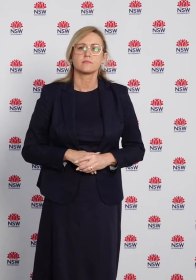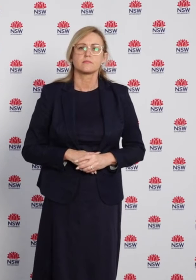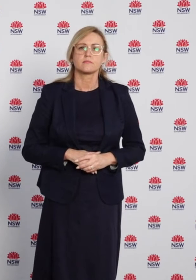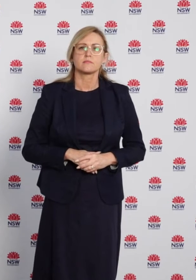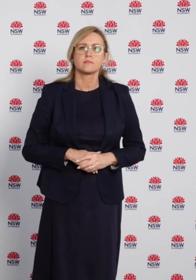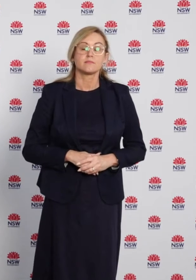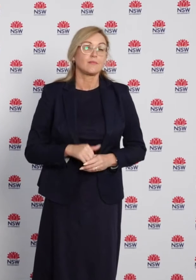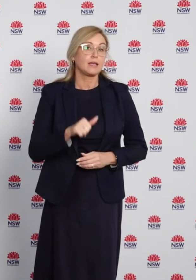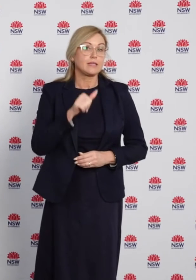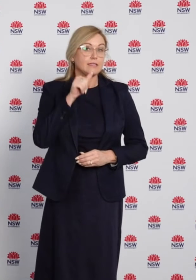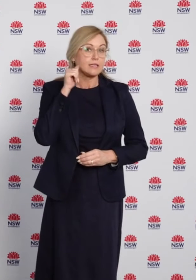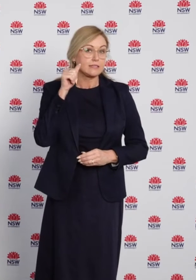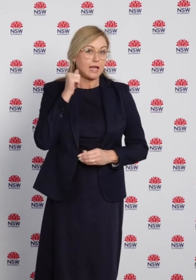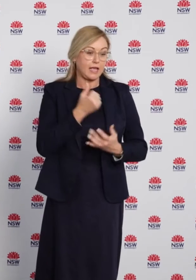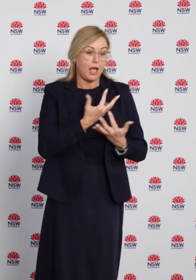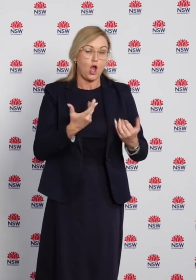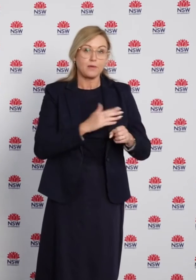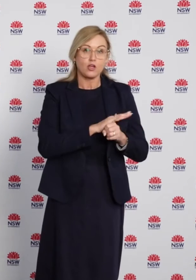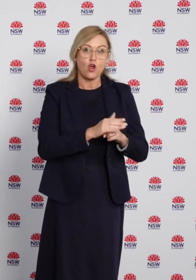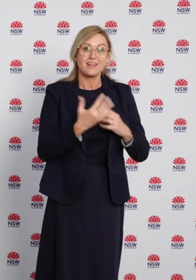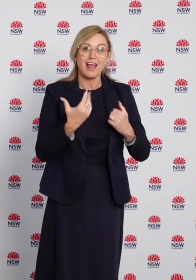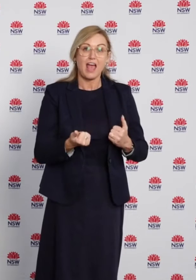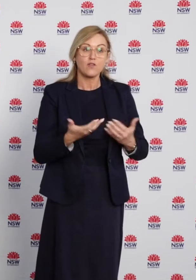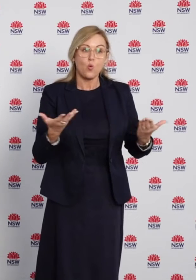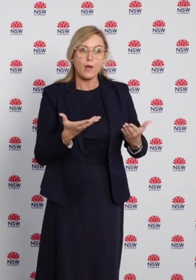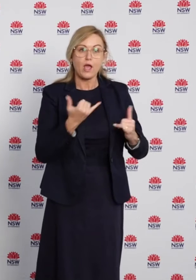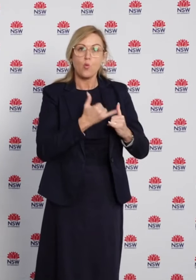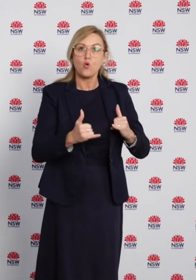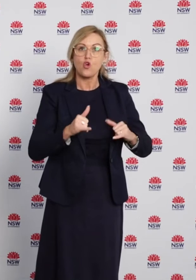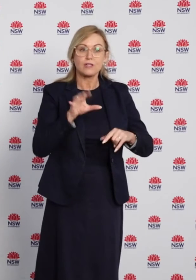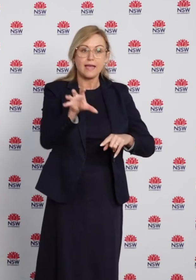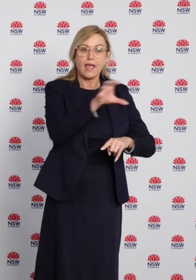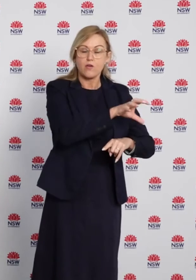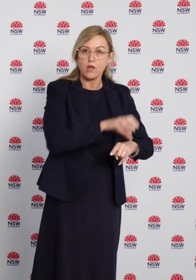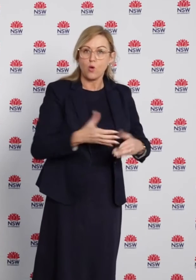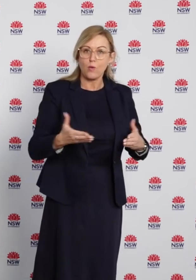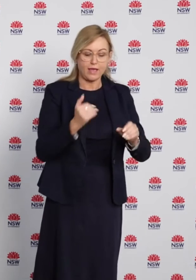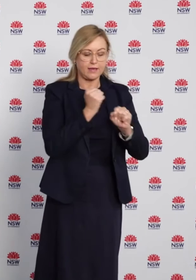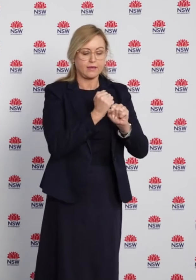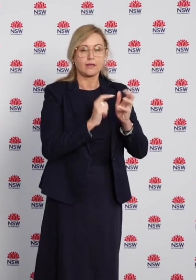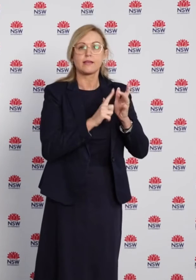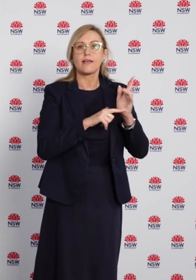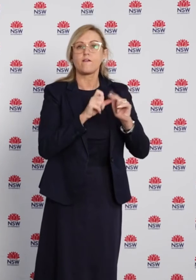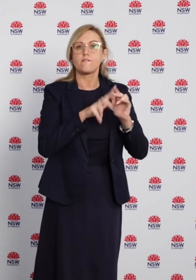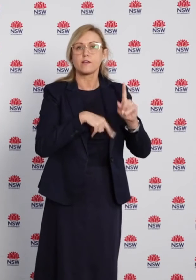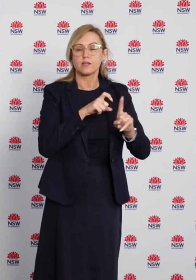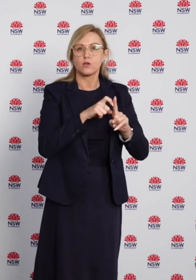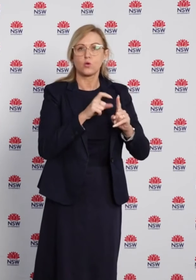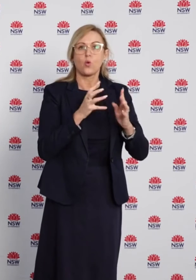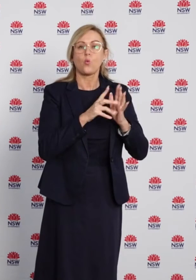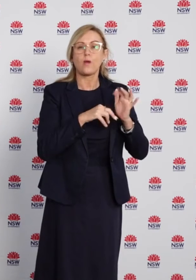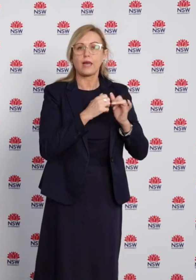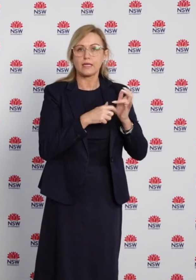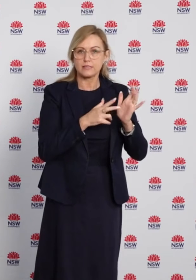cases of COVID yesterday by suburb and town, we saw most cases in Guildford, Wellington, New South